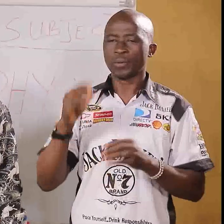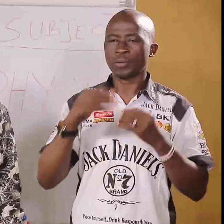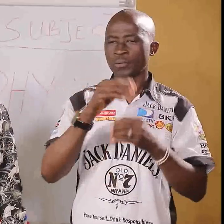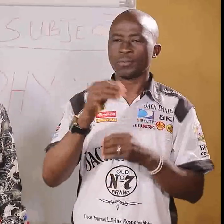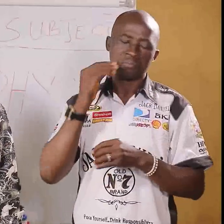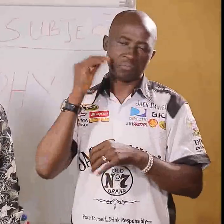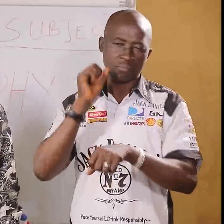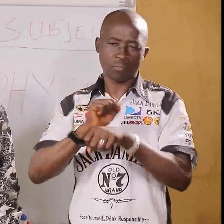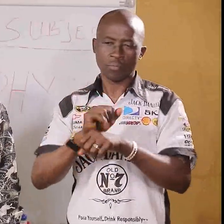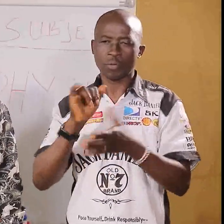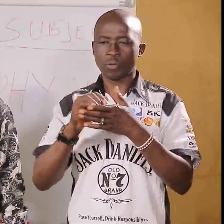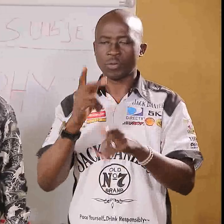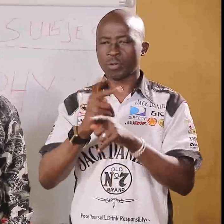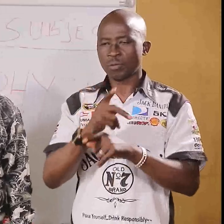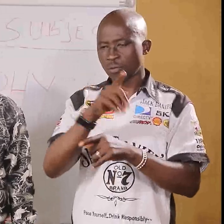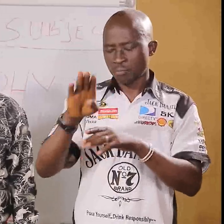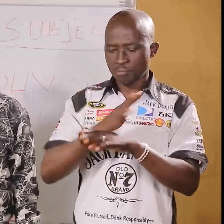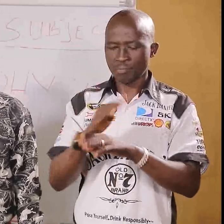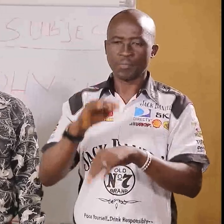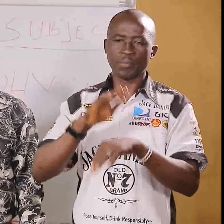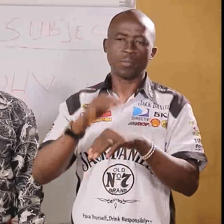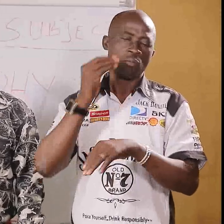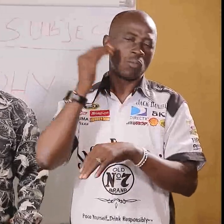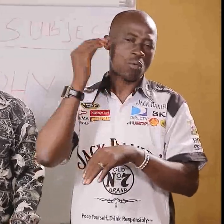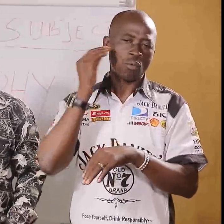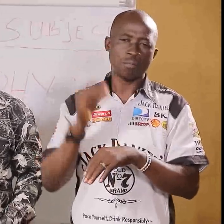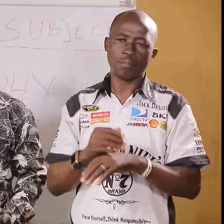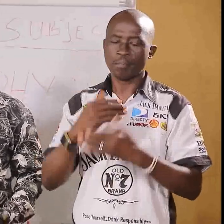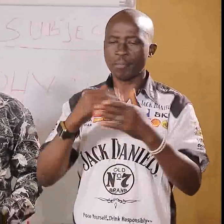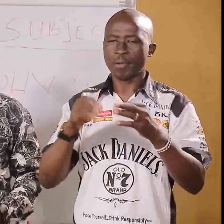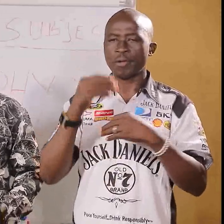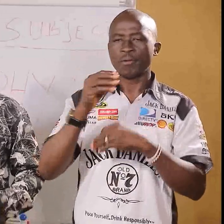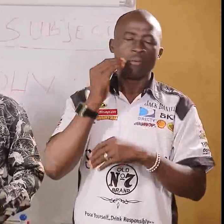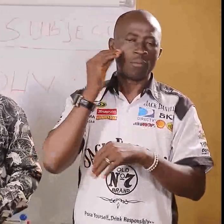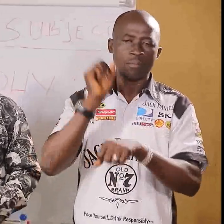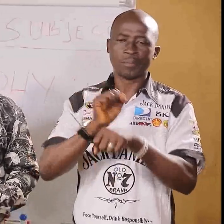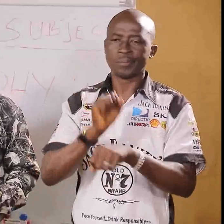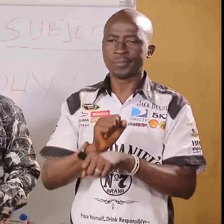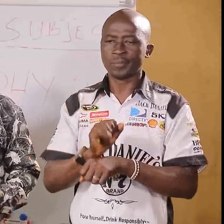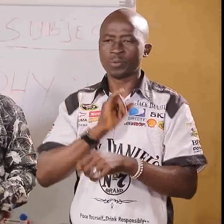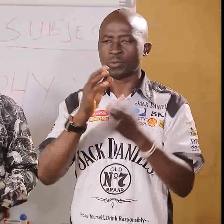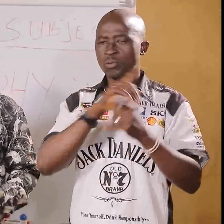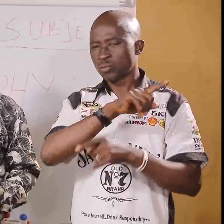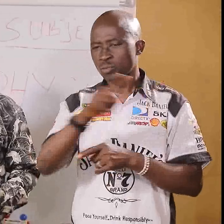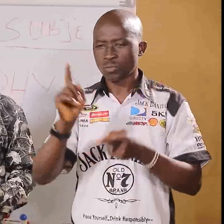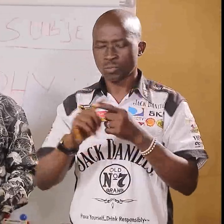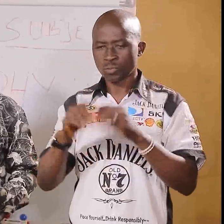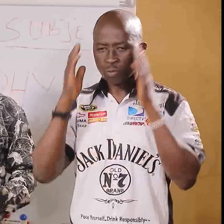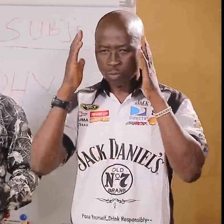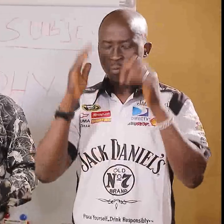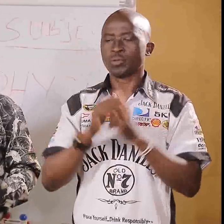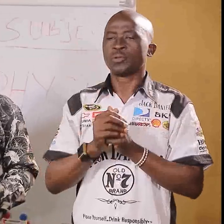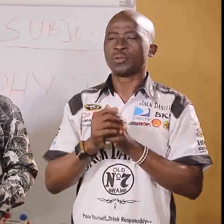give you an assignment that will keep you busy at home. But before I give you the assignment, I will want you to take note